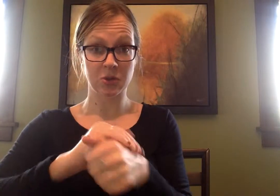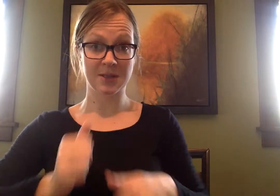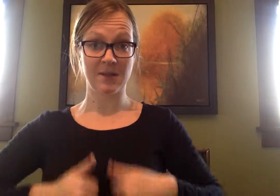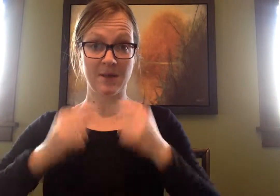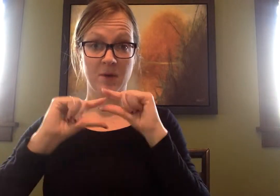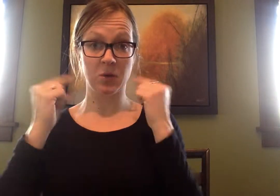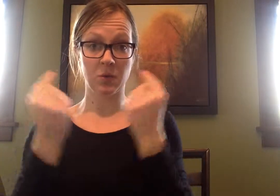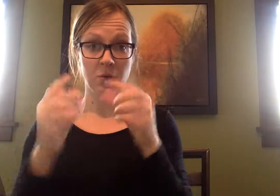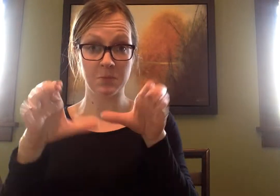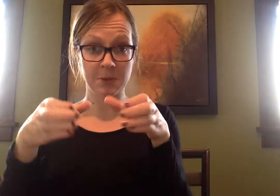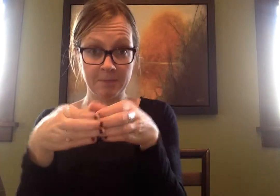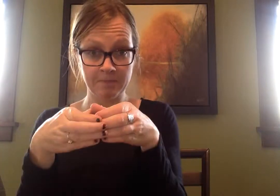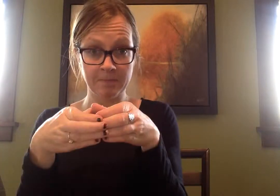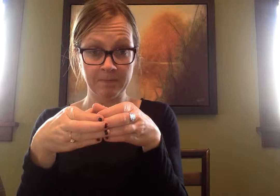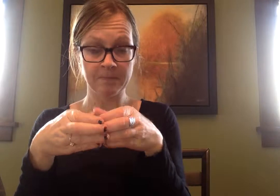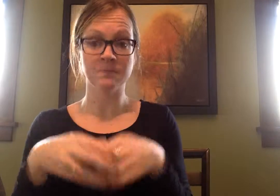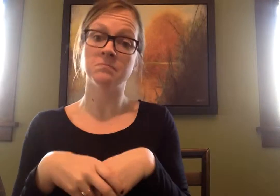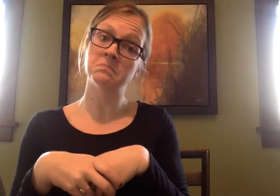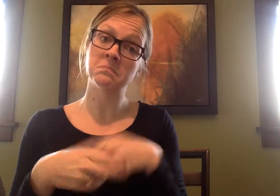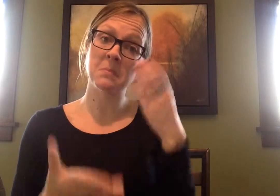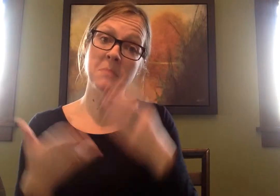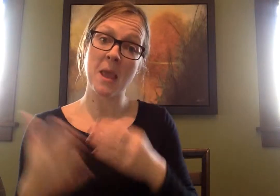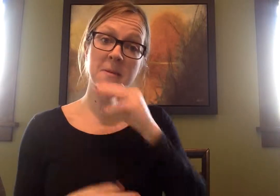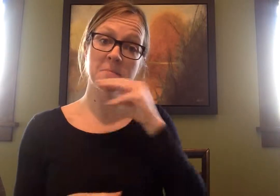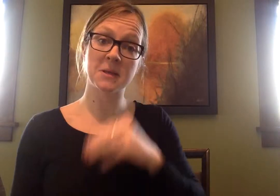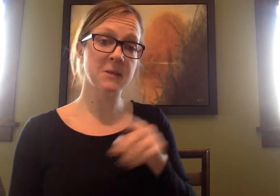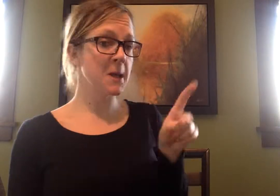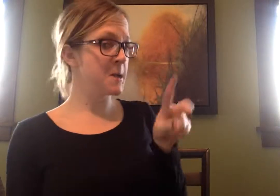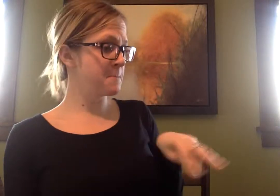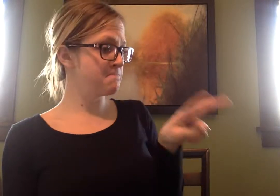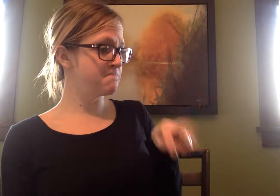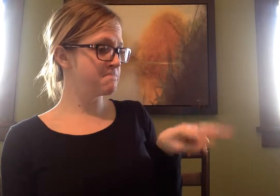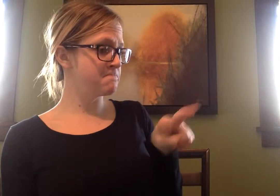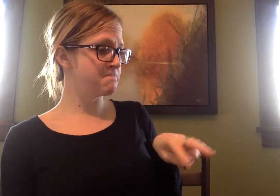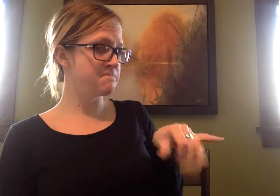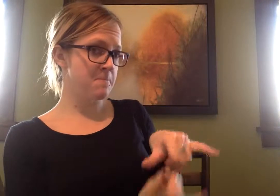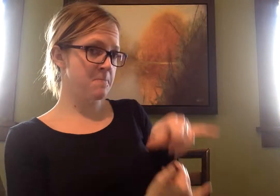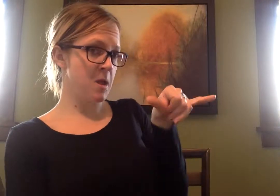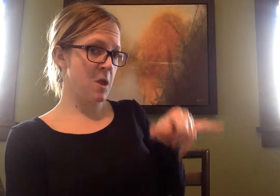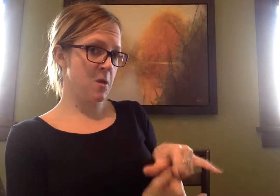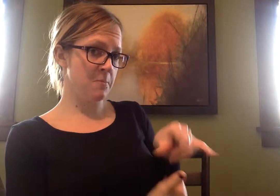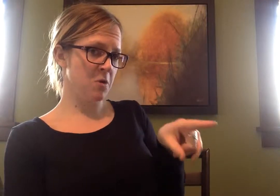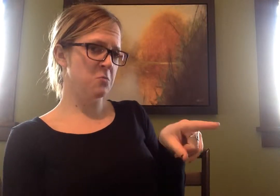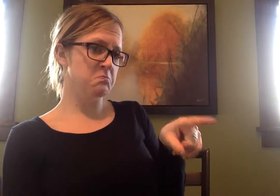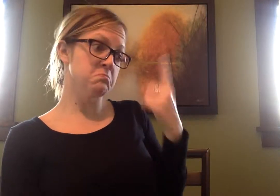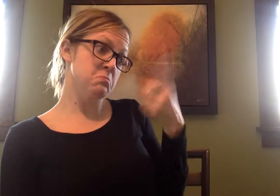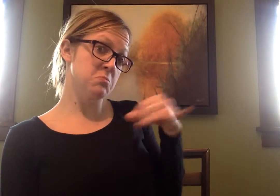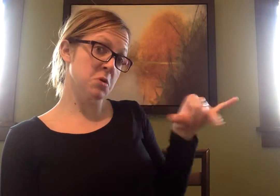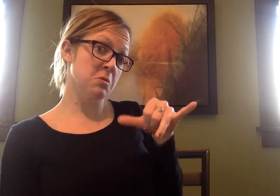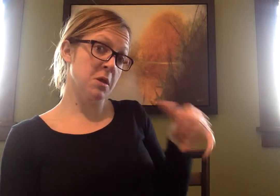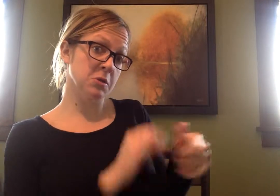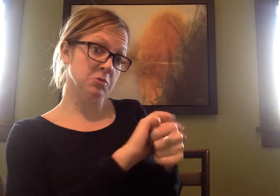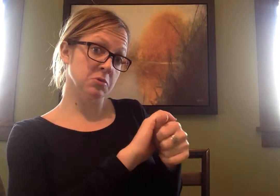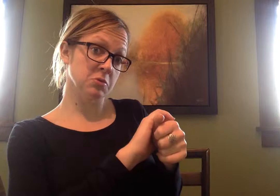and perhaps Mzee sees Owen as a fellow tortoise, the first tortoise he is willing to spend time